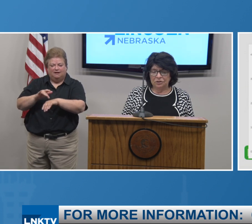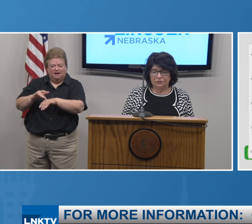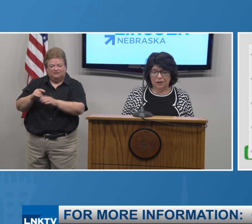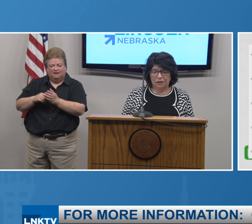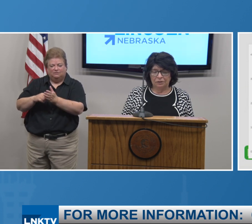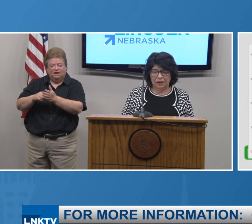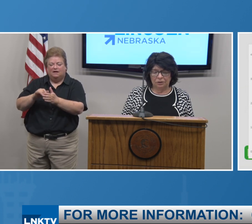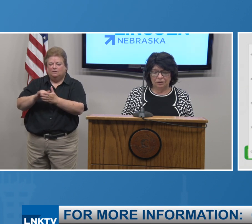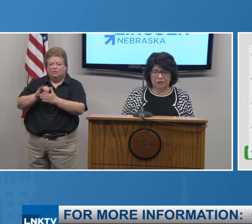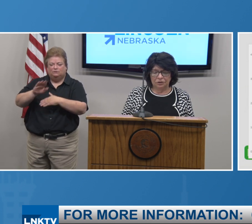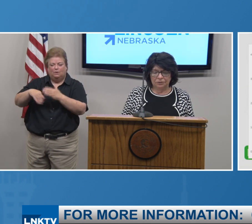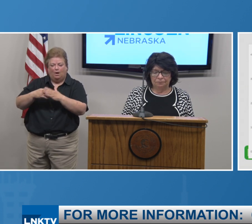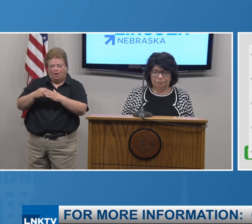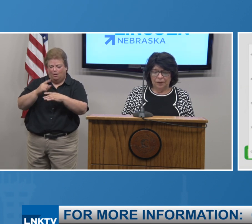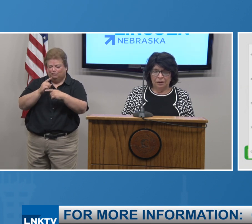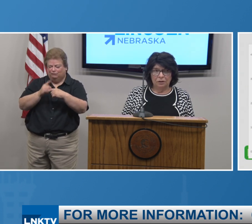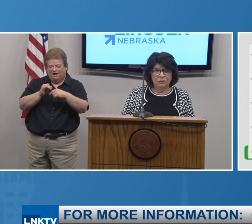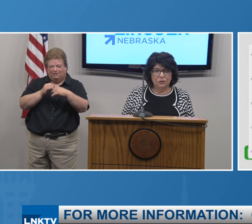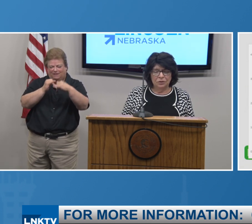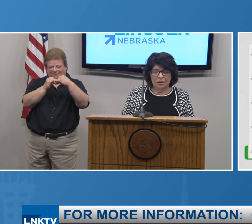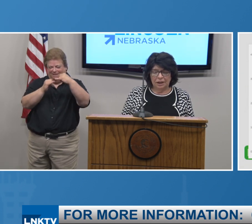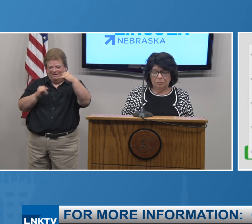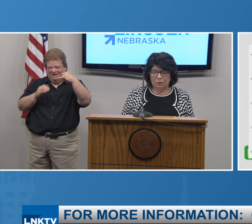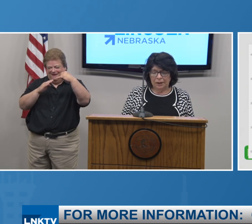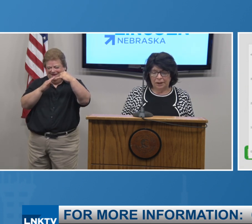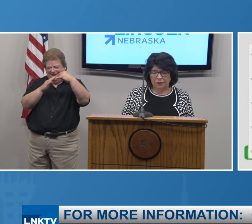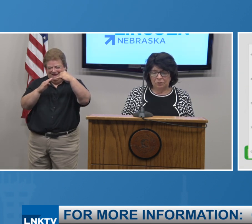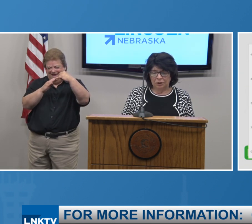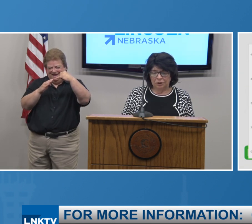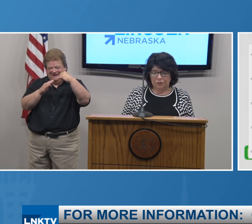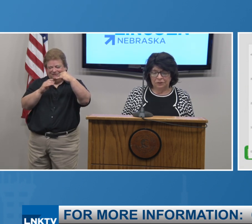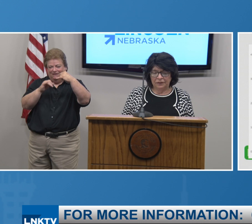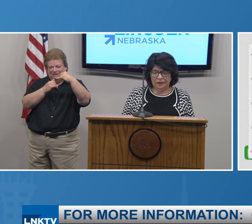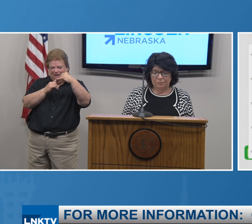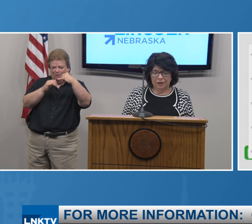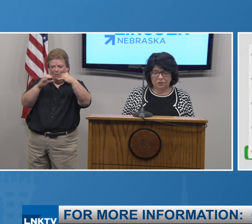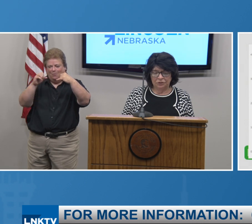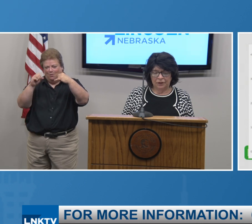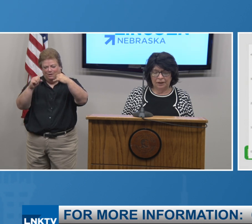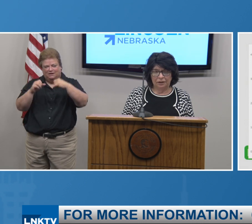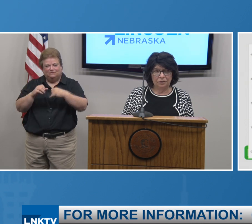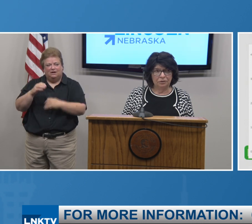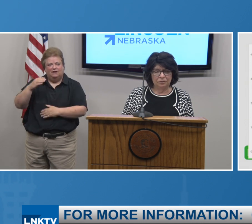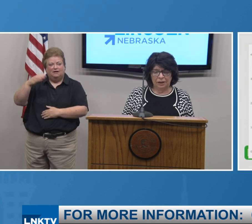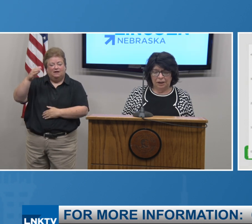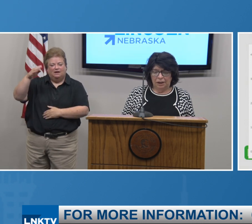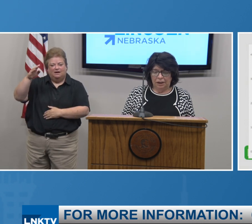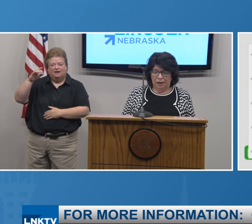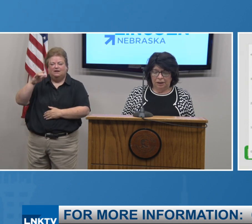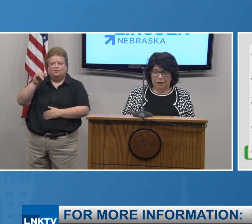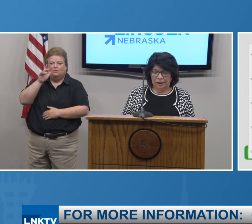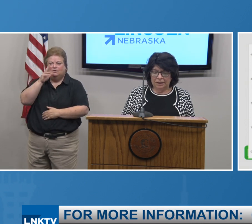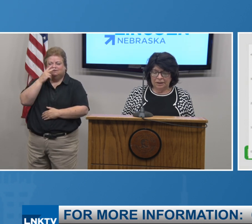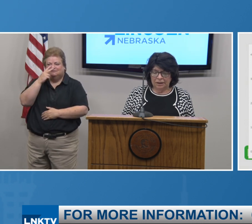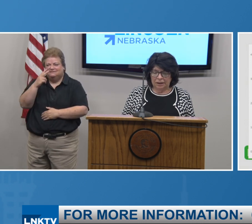on the edge of yellow and orange. Closer to the upper right-hand corner, you will see the measures that include